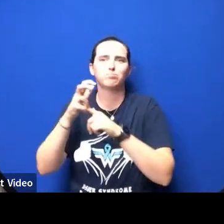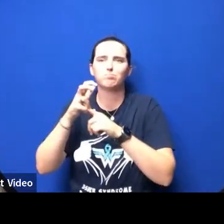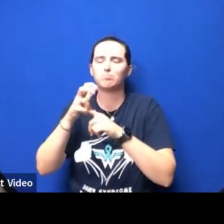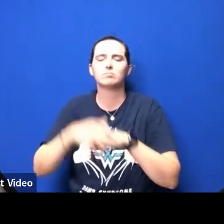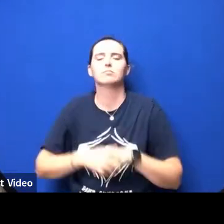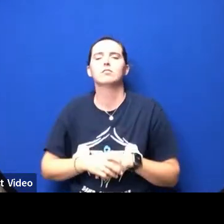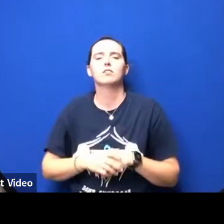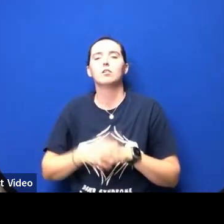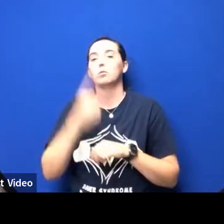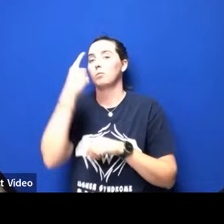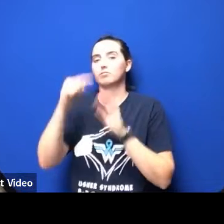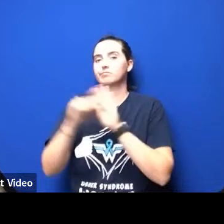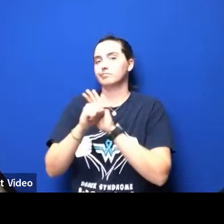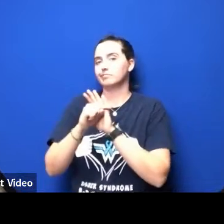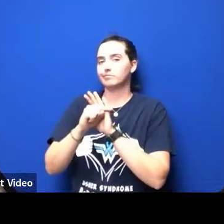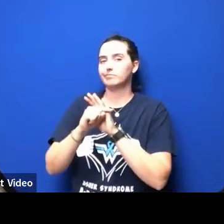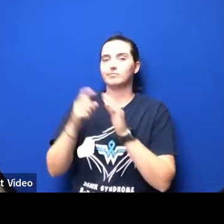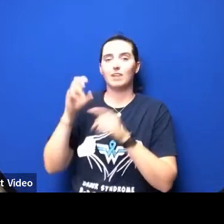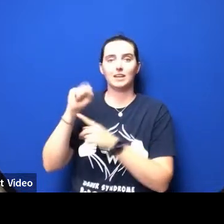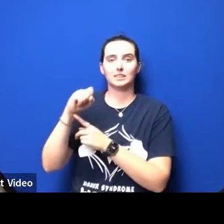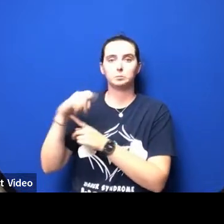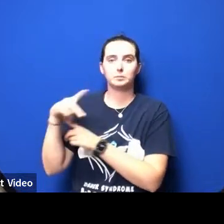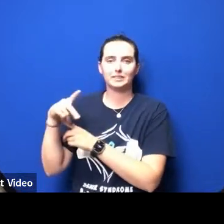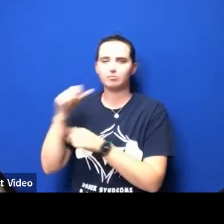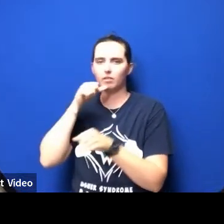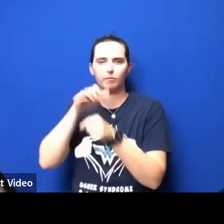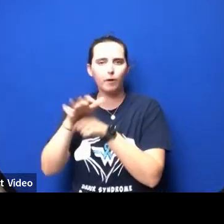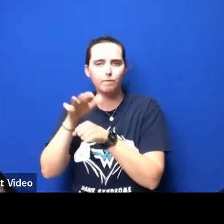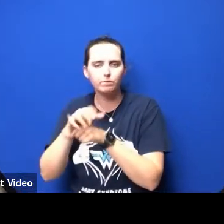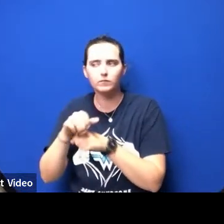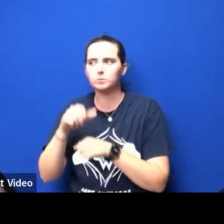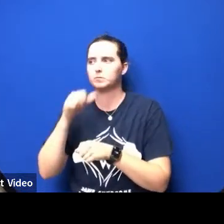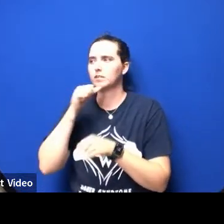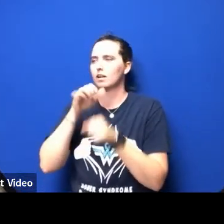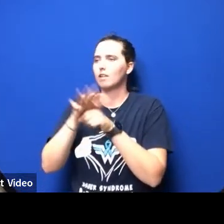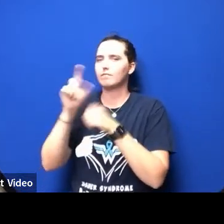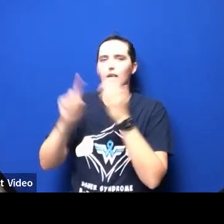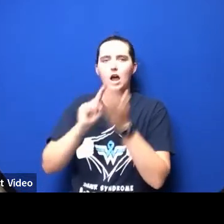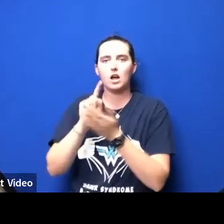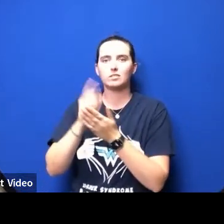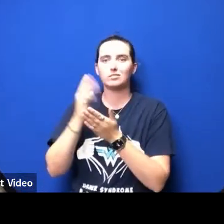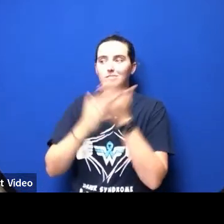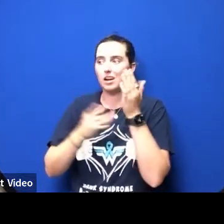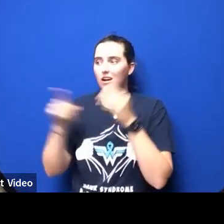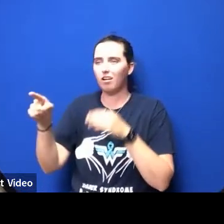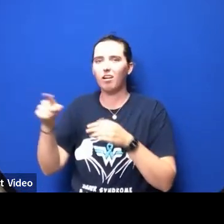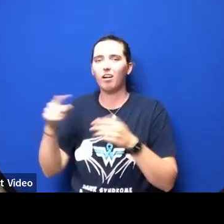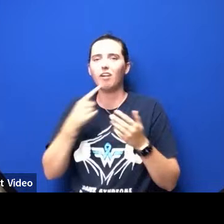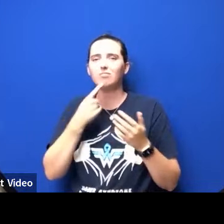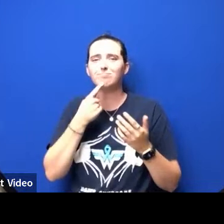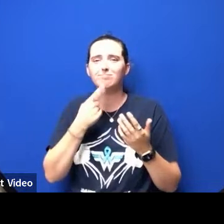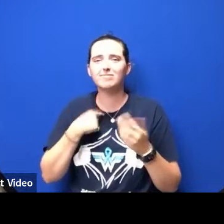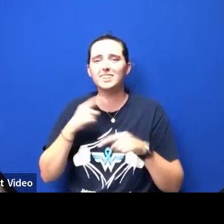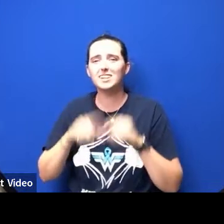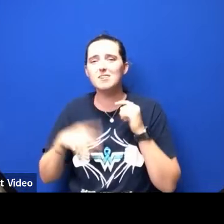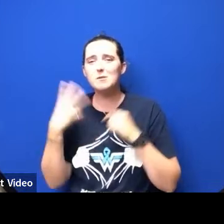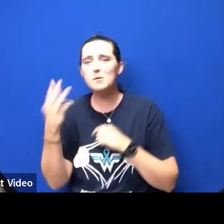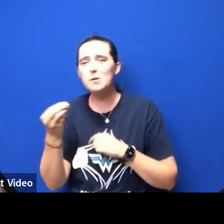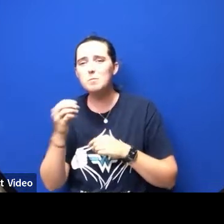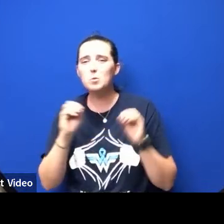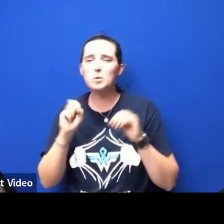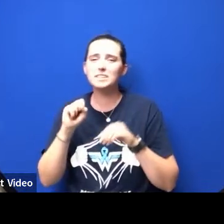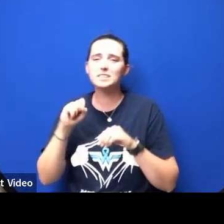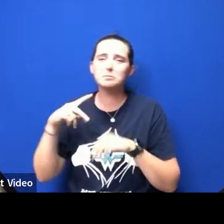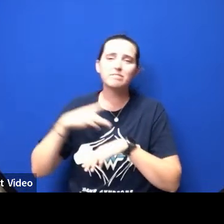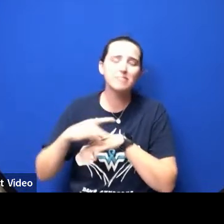of participation in that, and it's been great. One negative that we've run into is the SSPs.